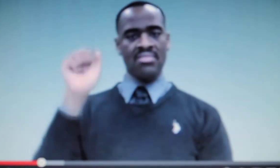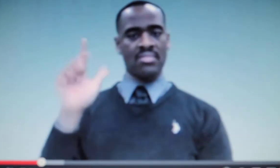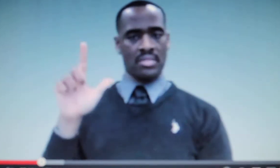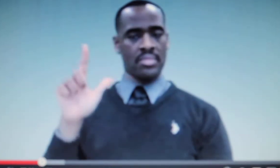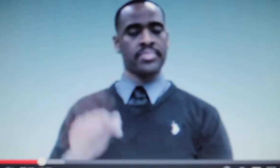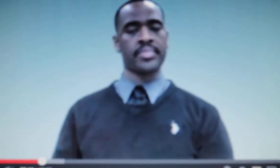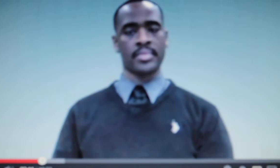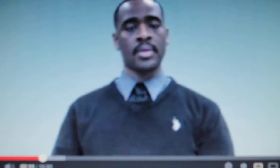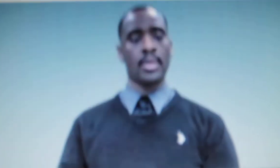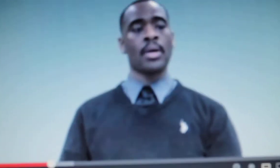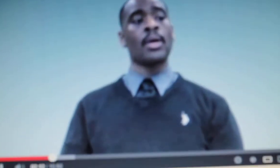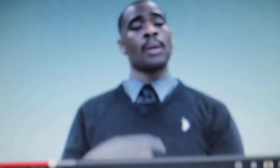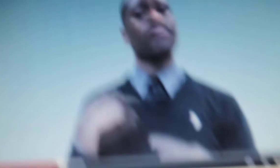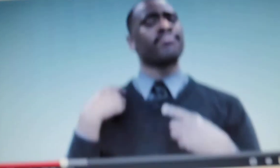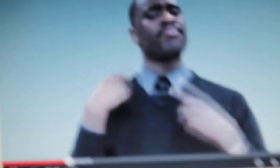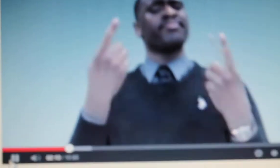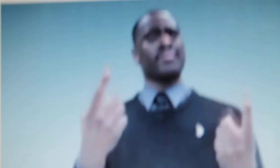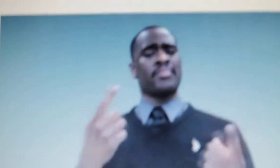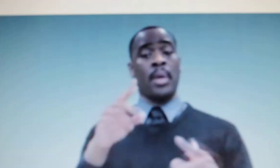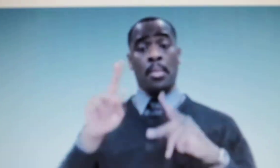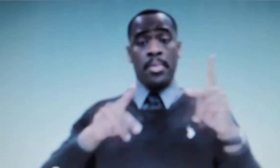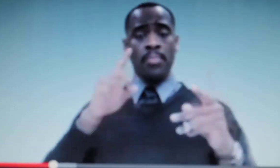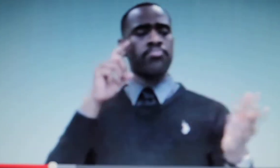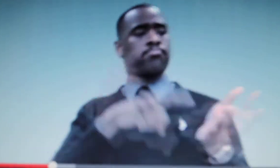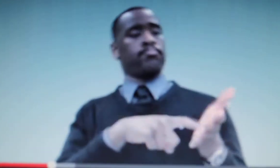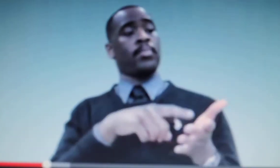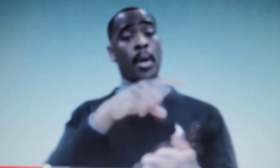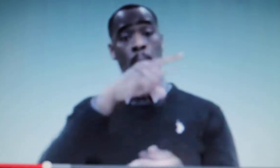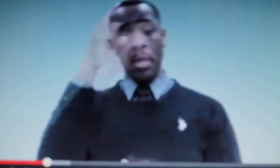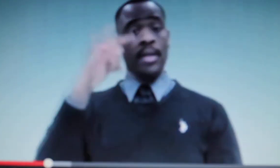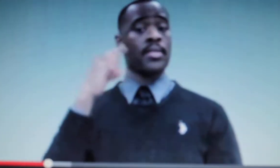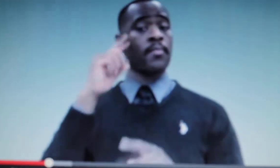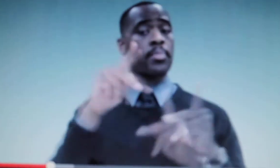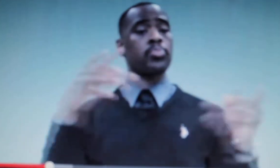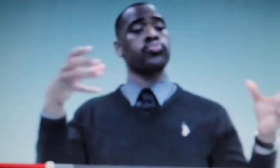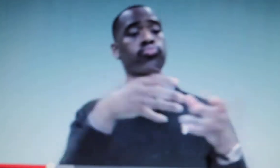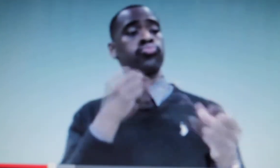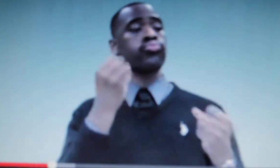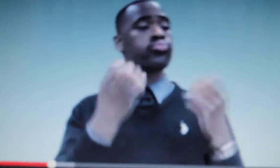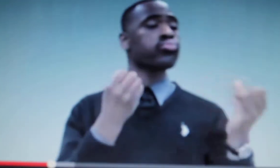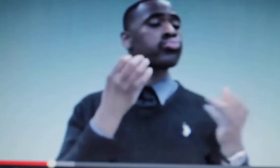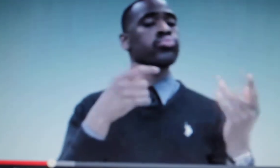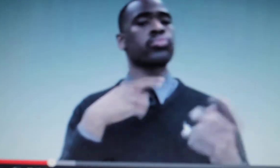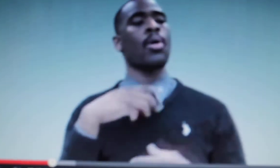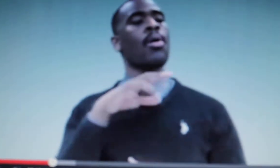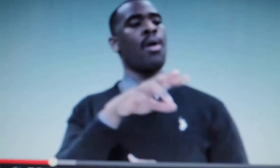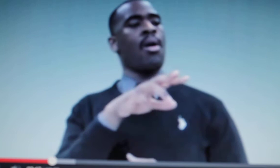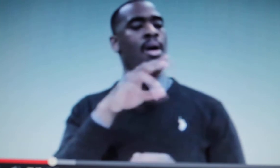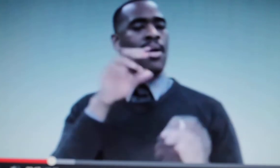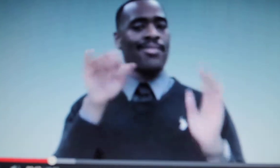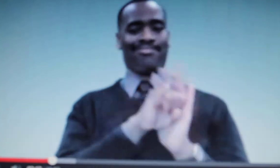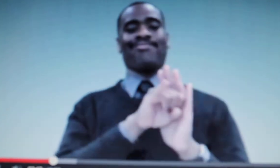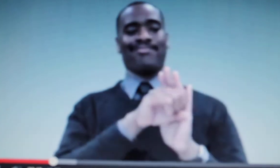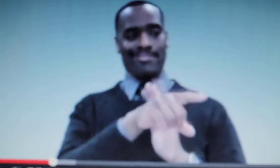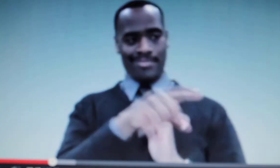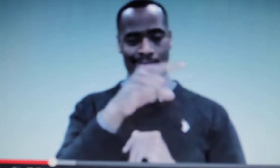One of the variations that we're going to focus on is Black ASL. For a long time, when a group of Black deaf people got